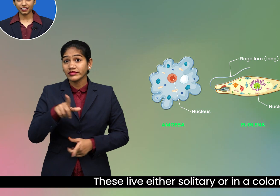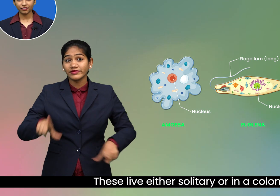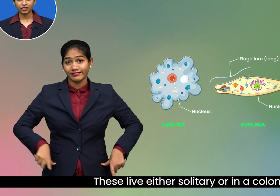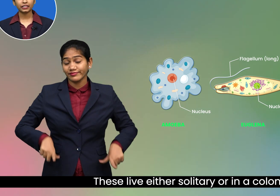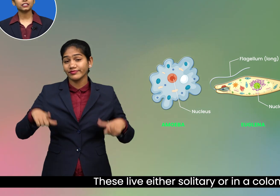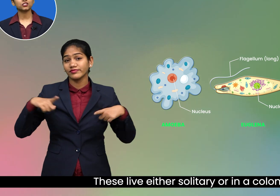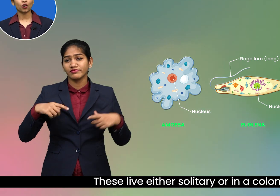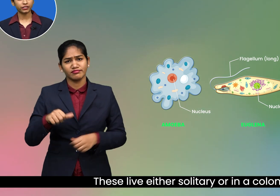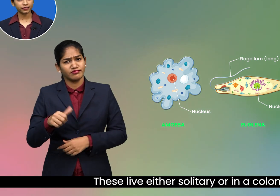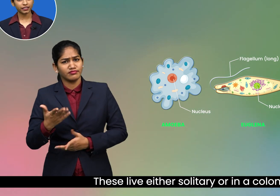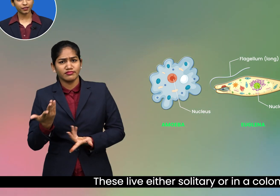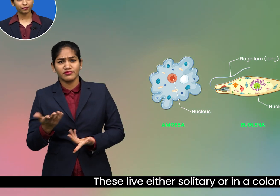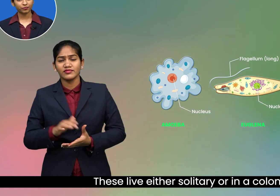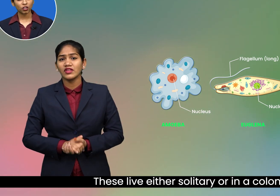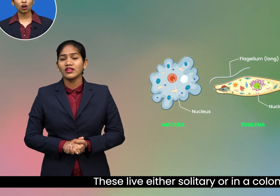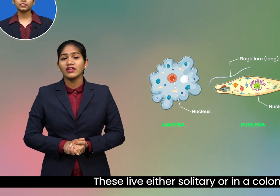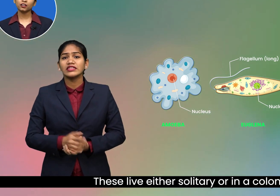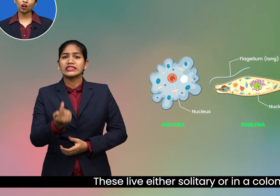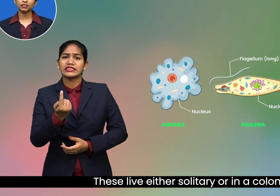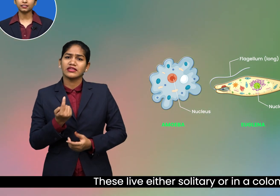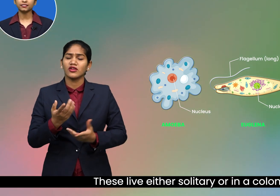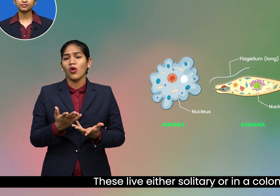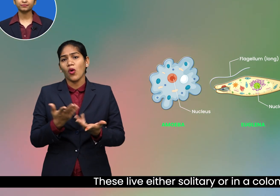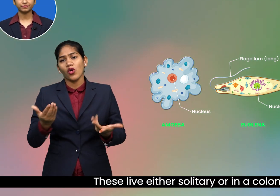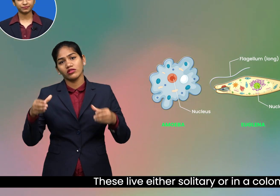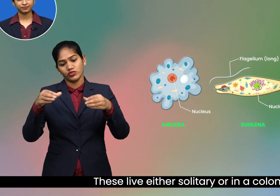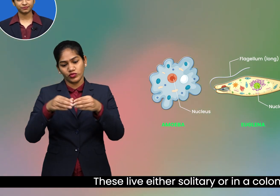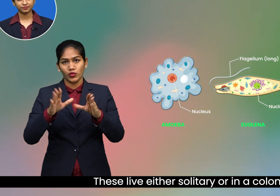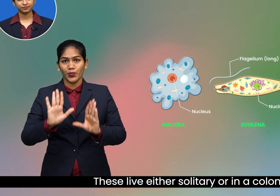These live either solitary or in a colony.